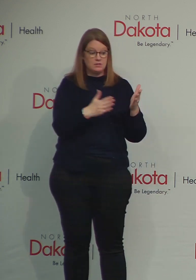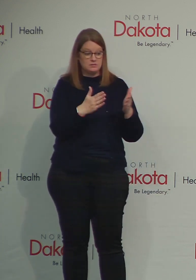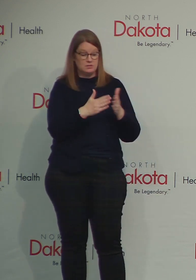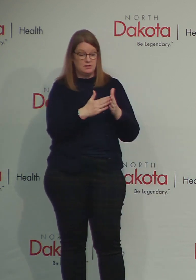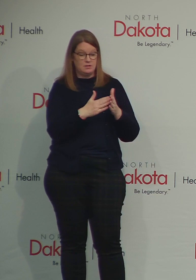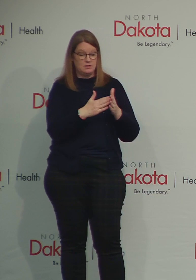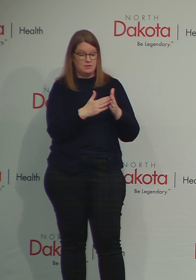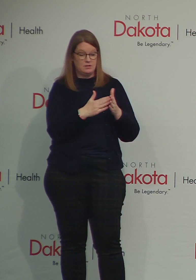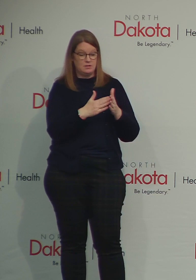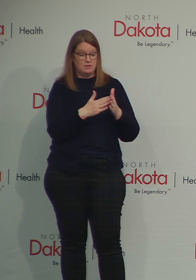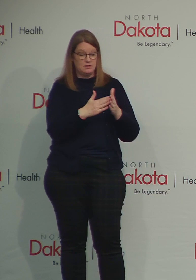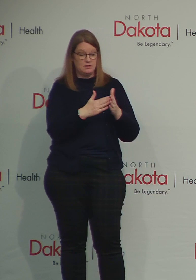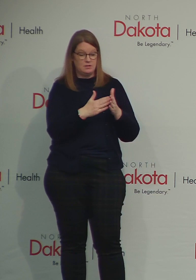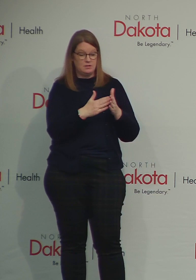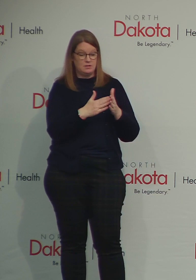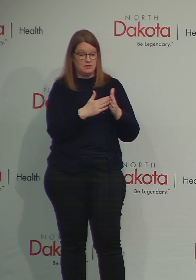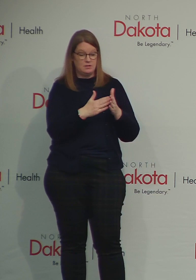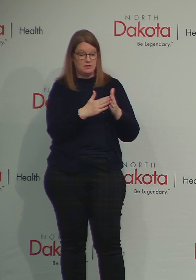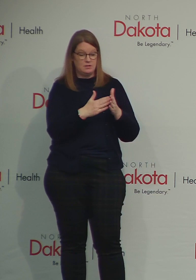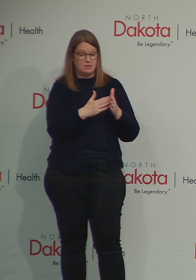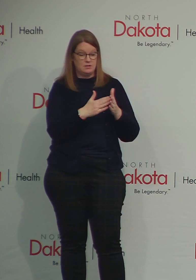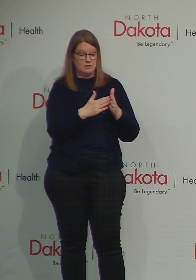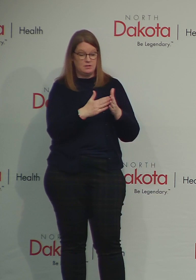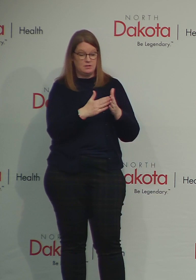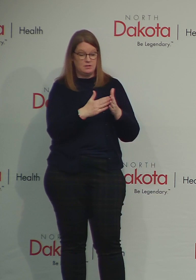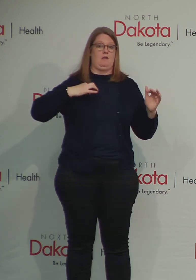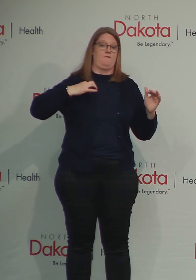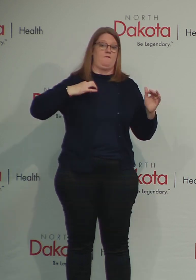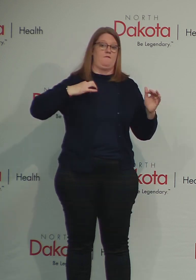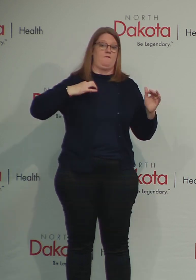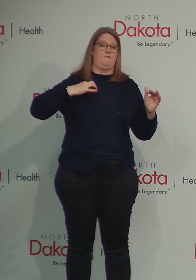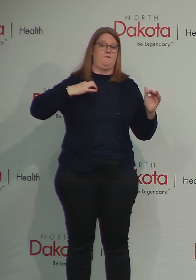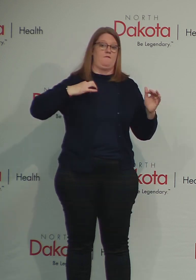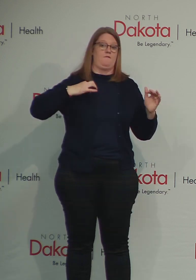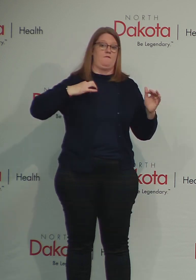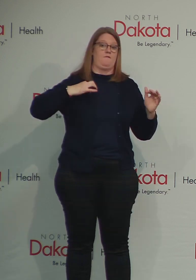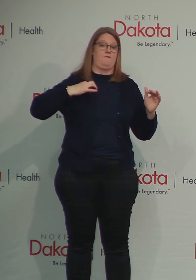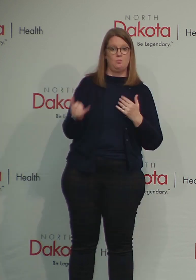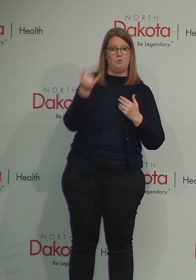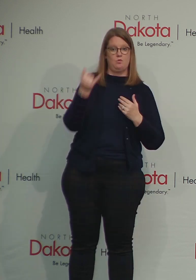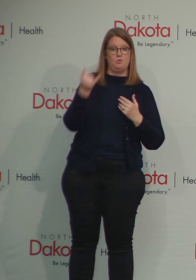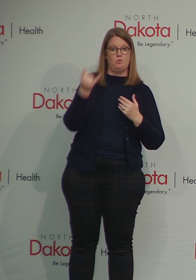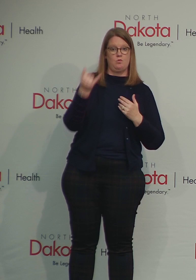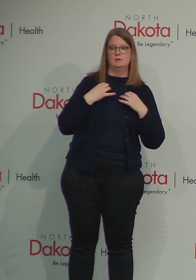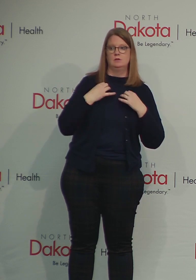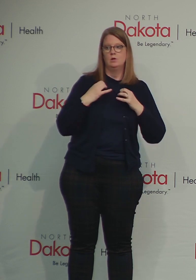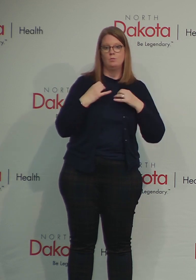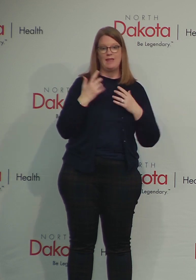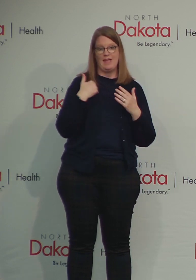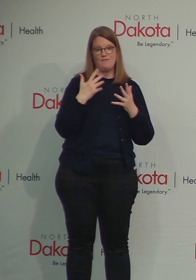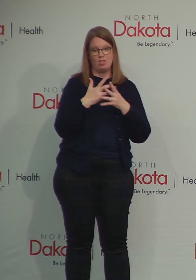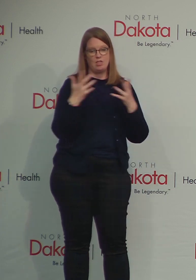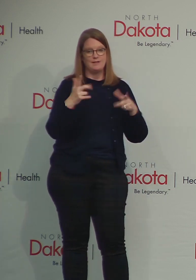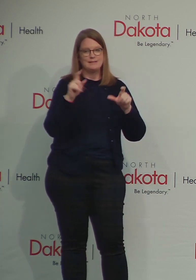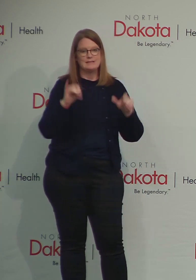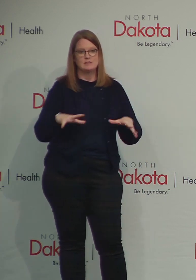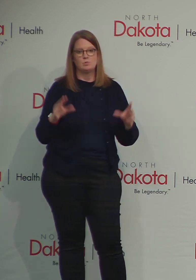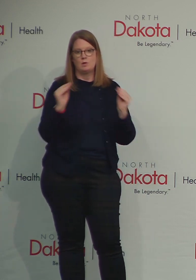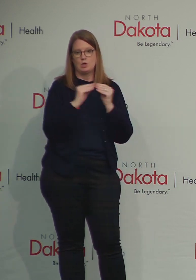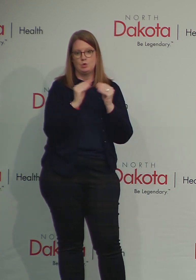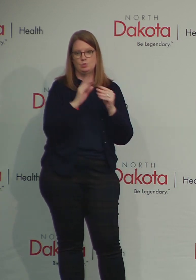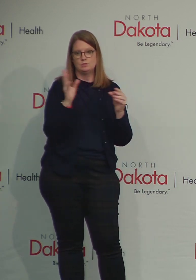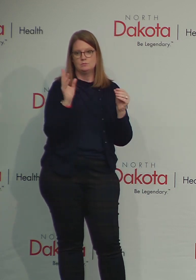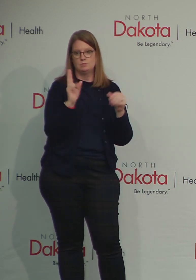say, hey, we would love to, submit for that, I would just, reach out to us, because we've got a lot of these tests. We want to use more of them.